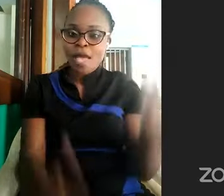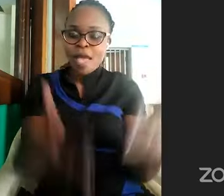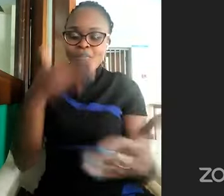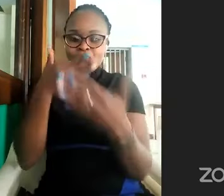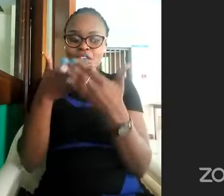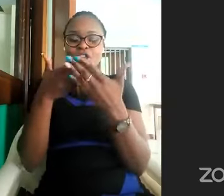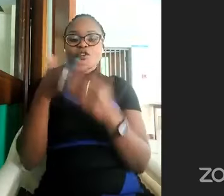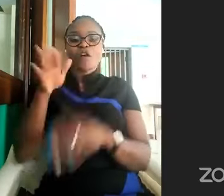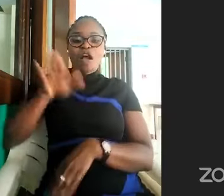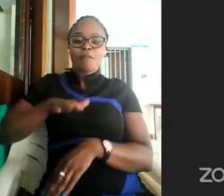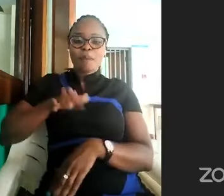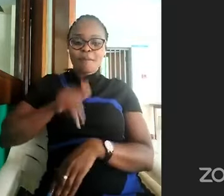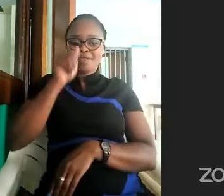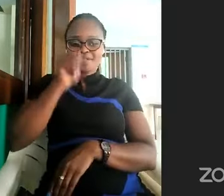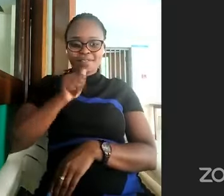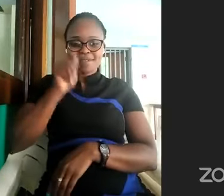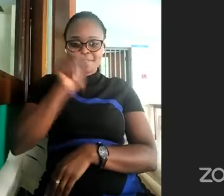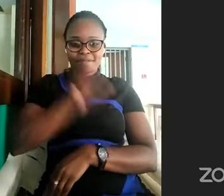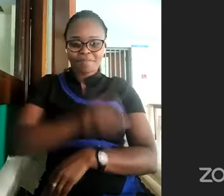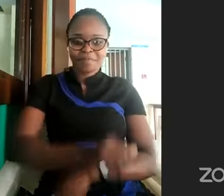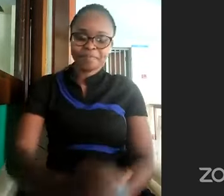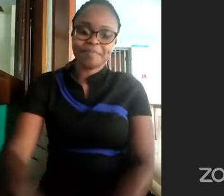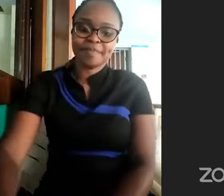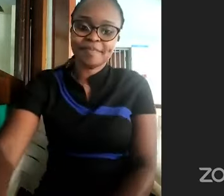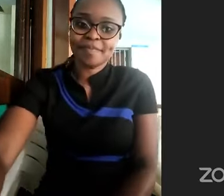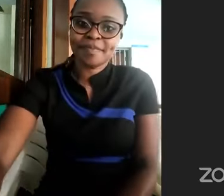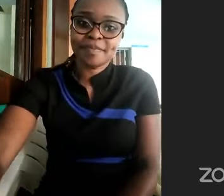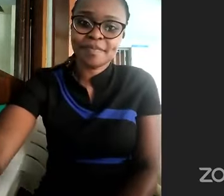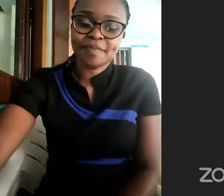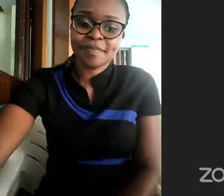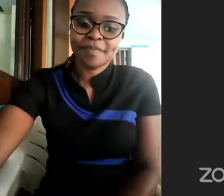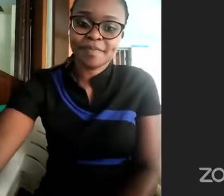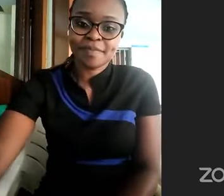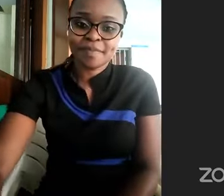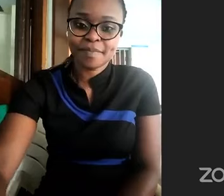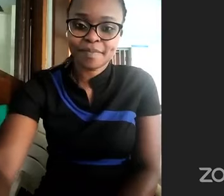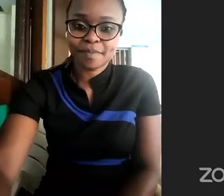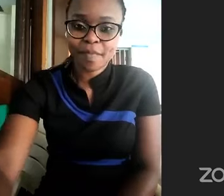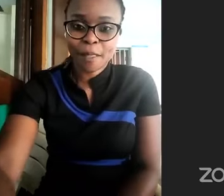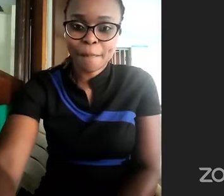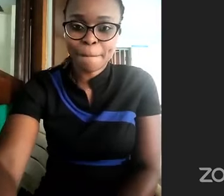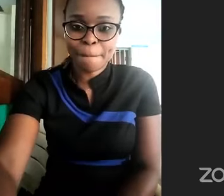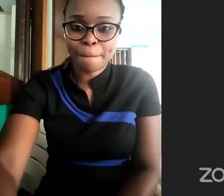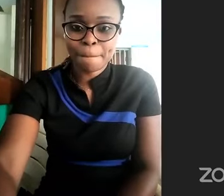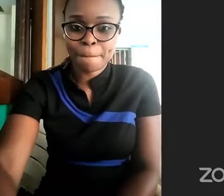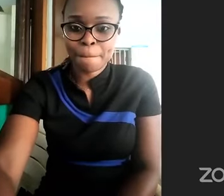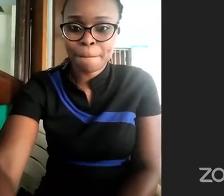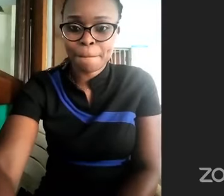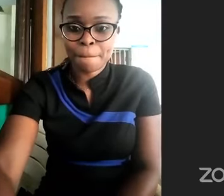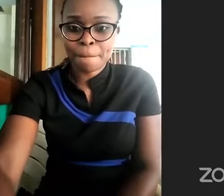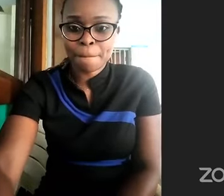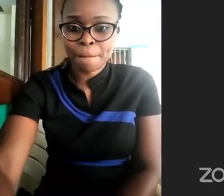lakini utaniwia radhi kwa leo. So the next one, I'm going to invite our Mama